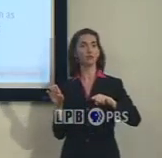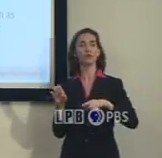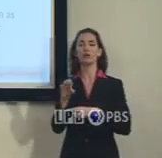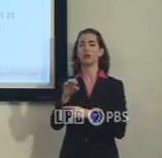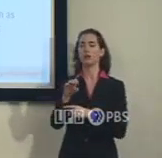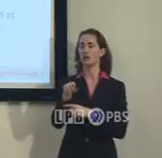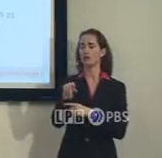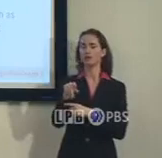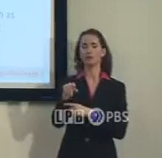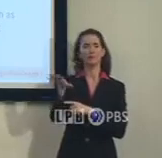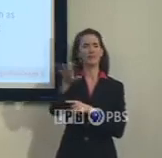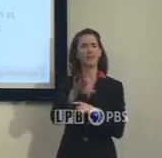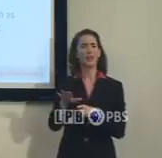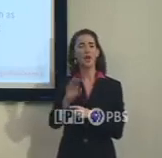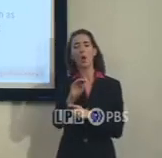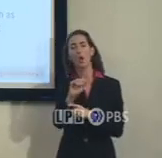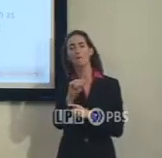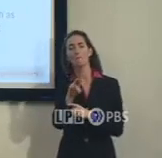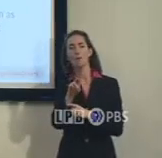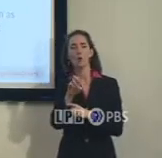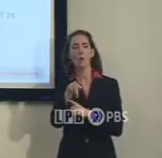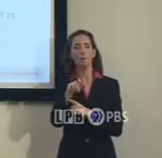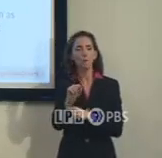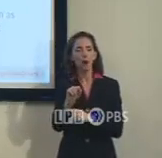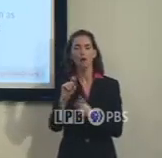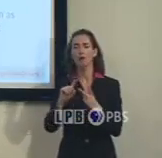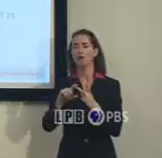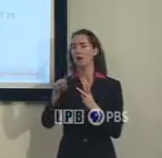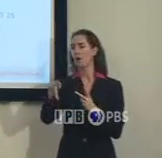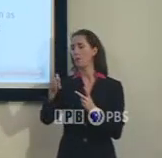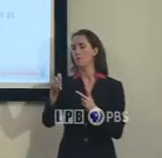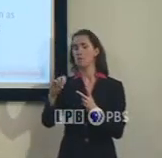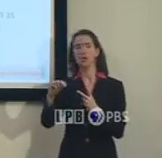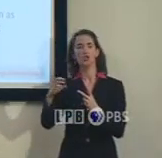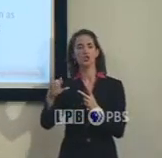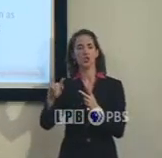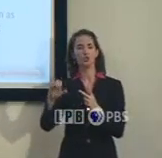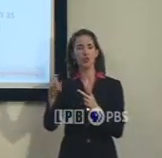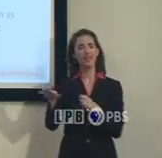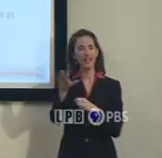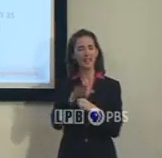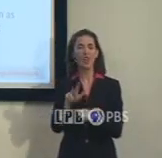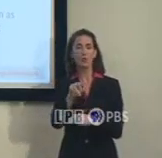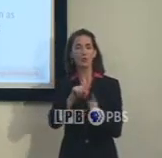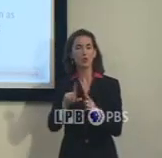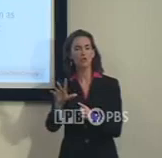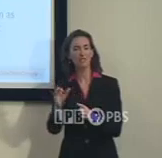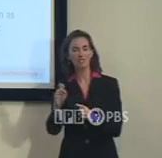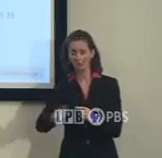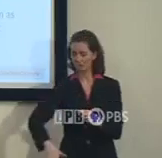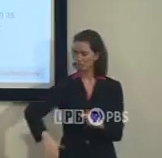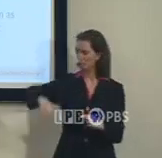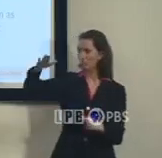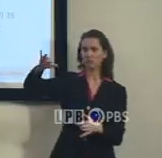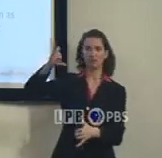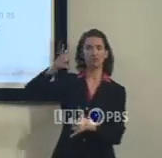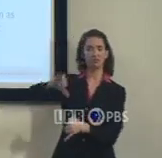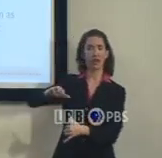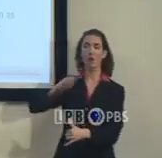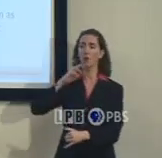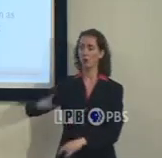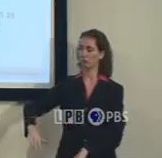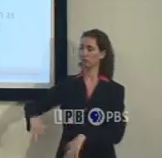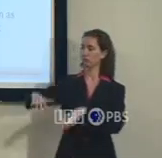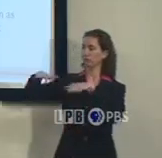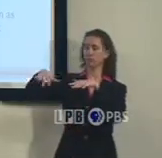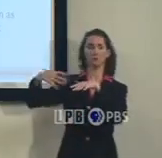Maurepas, 3 to 5. So there's definitely going to be coastal flooding even well away from the center, which again, I try to highlight the